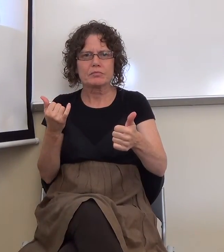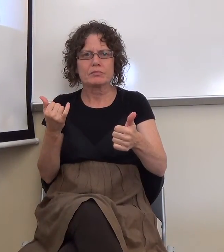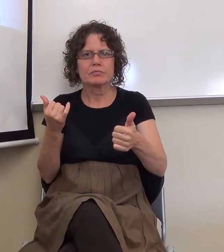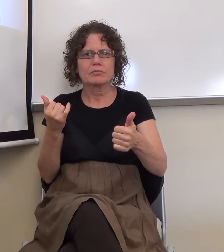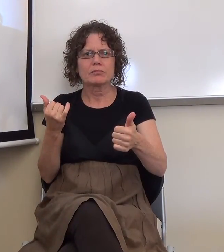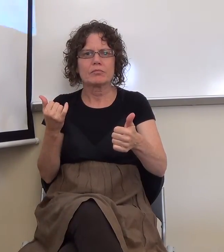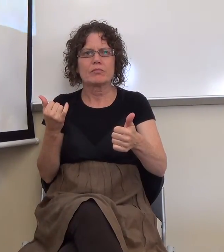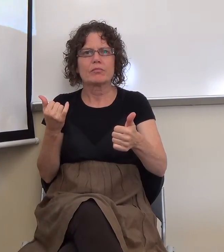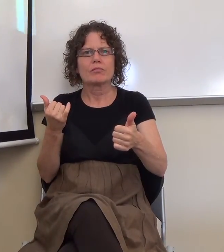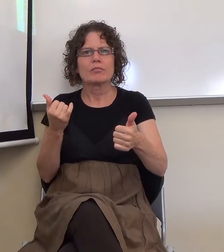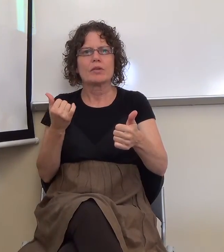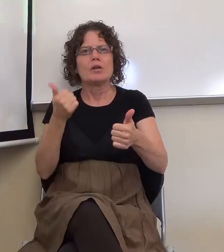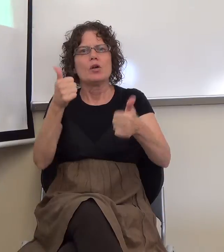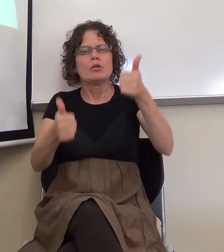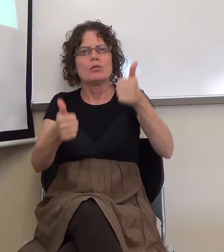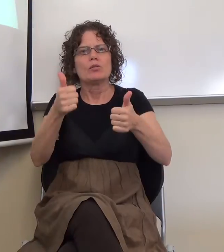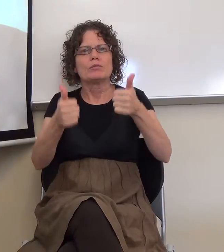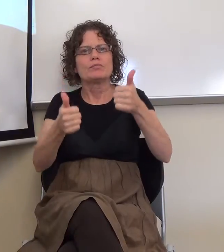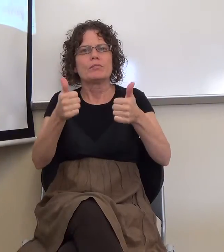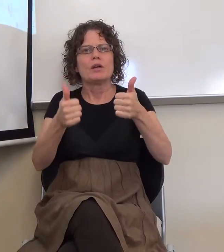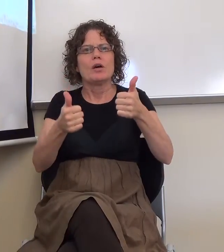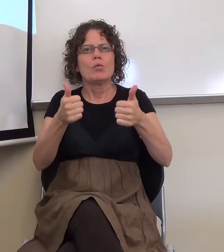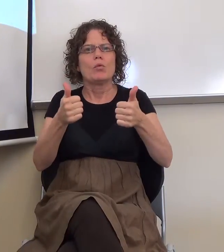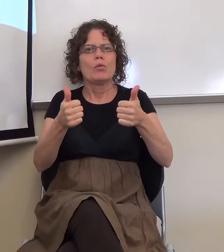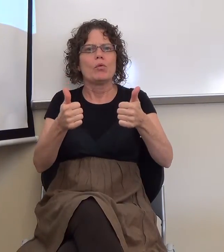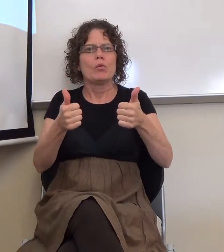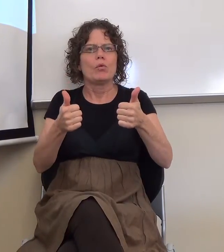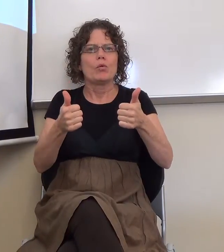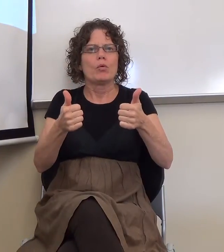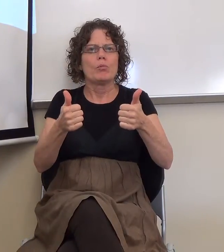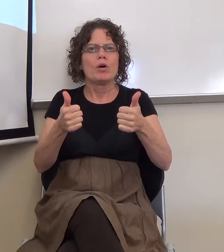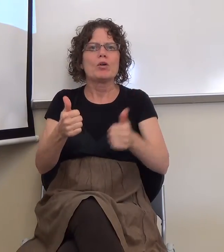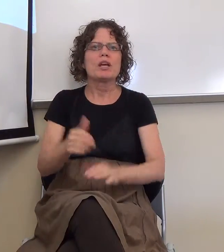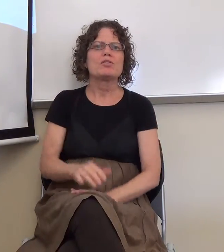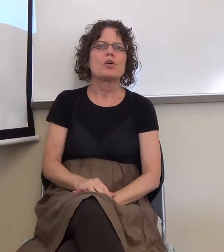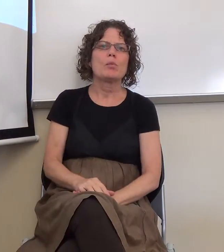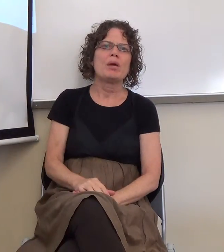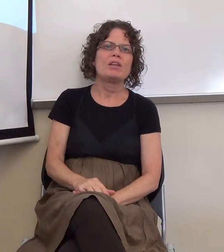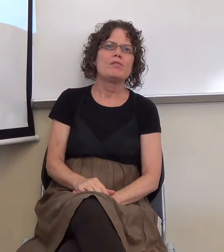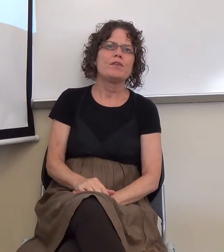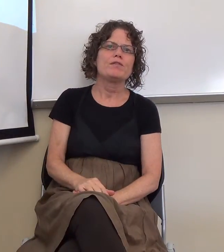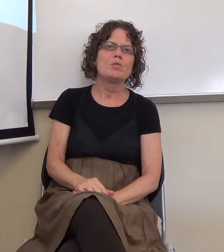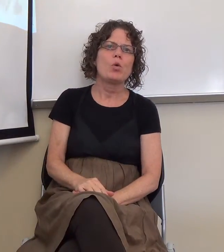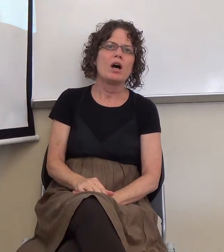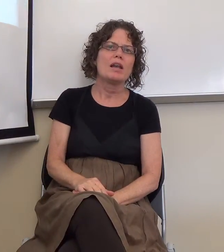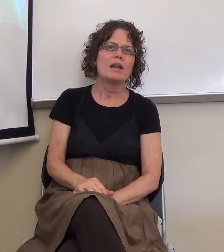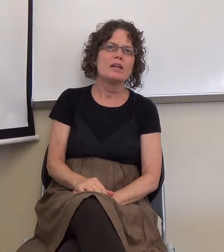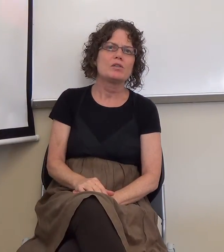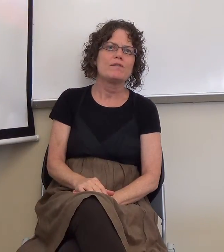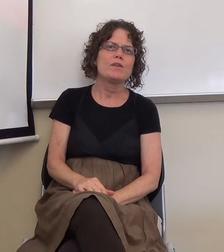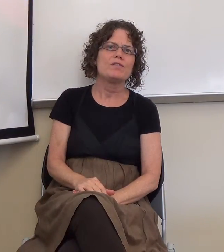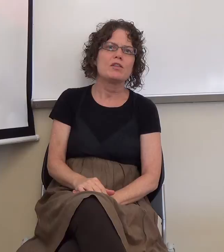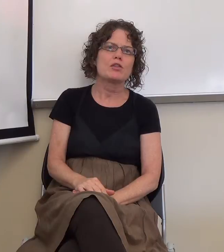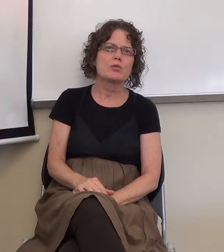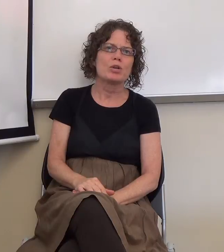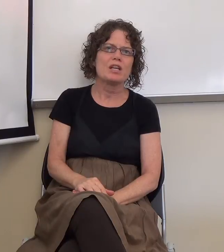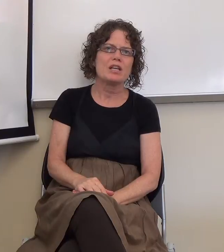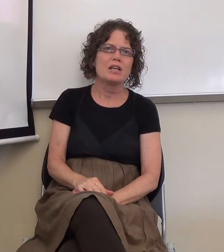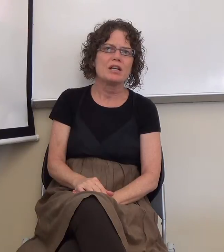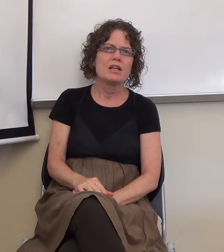Yeah, so let's just look right here. So exercise 1 and 2. Okay, so page 51 page to 53 so this